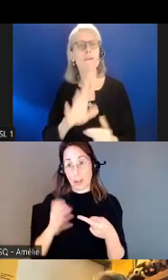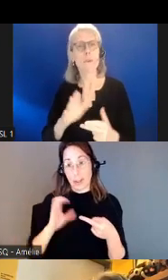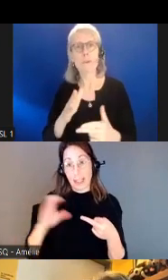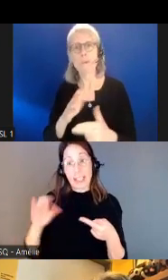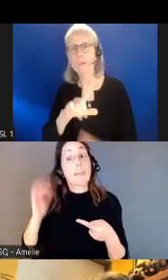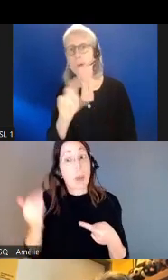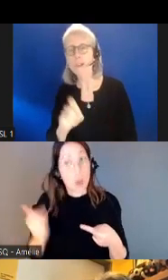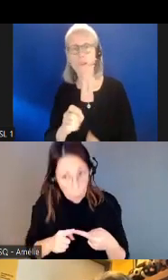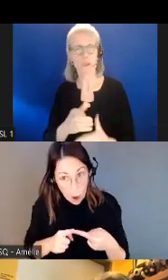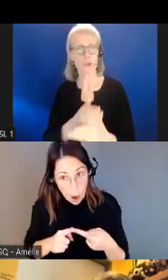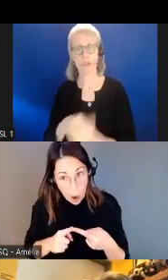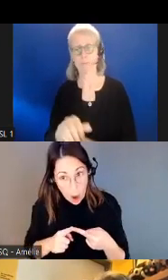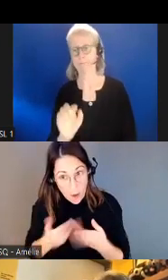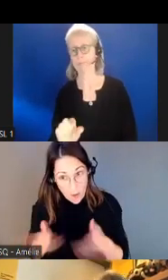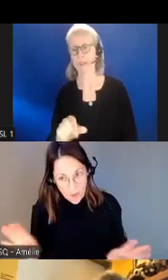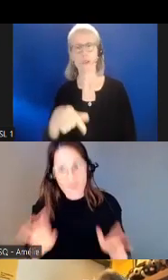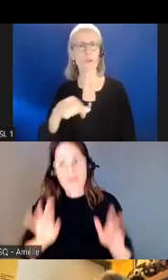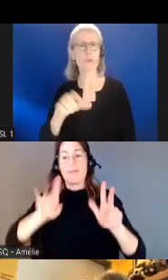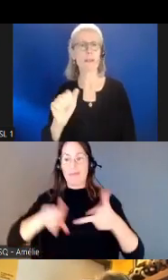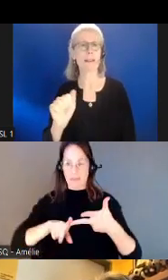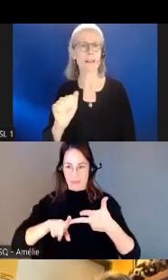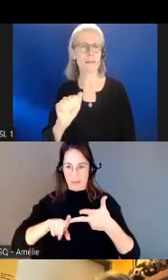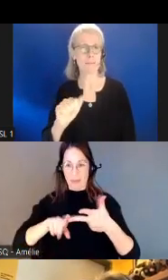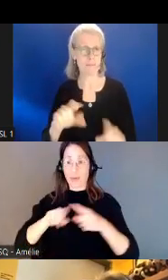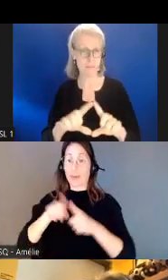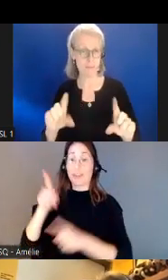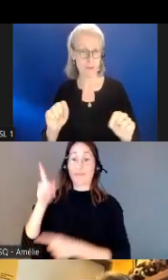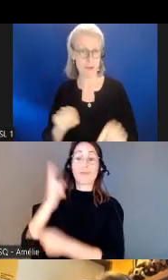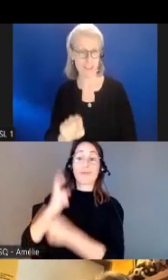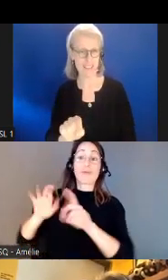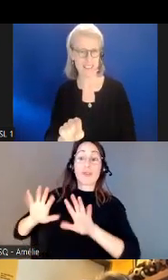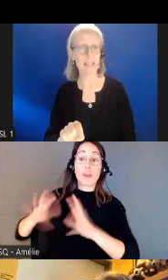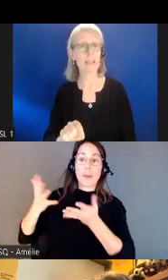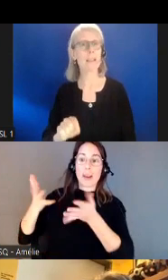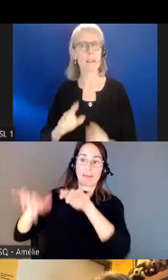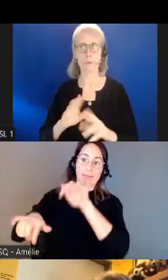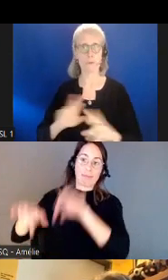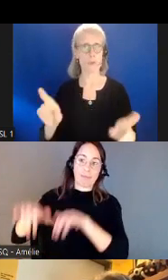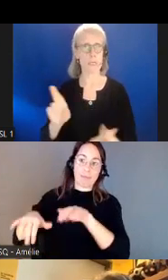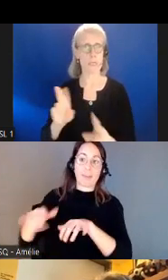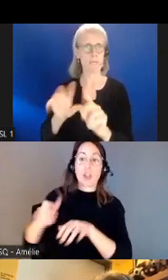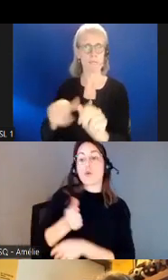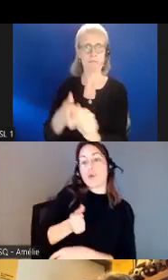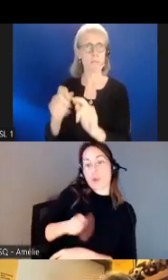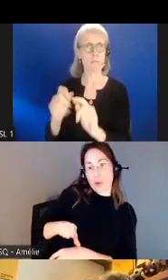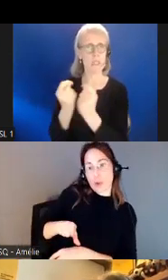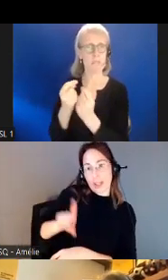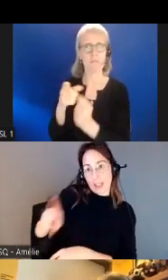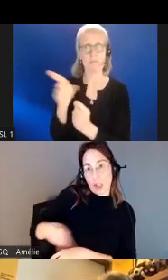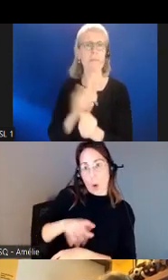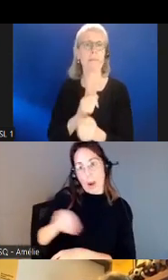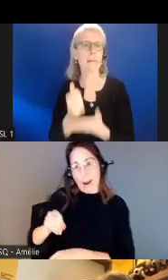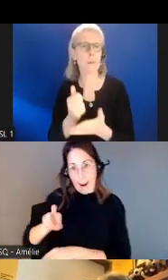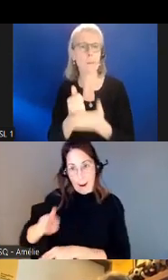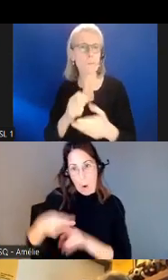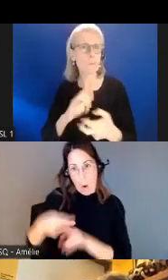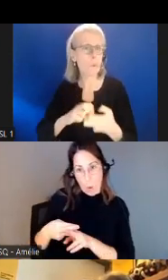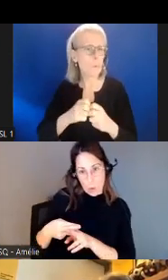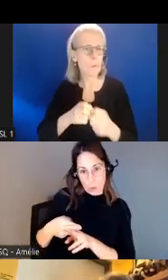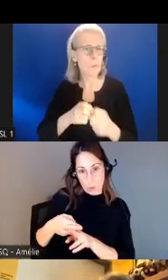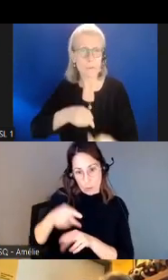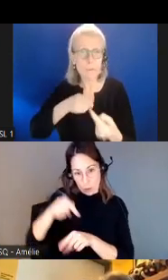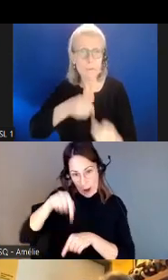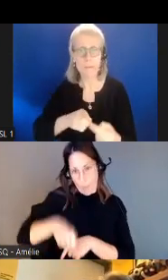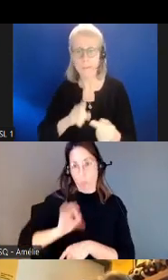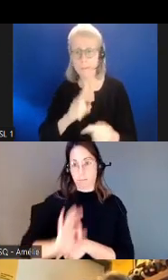questions in the Q&A box. Our team members are on hand to help you with any technical difficulties you may